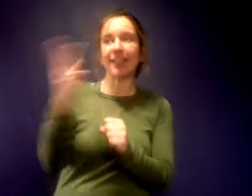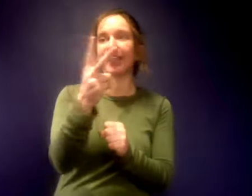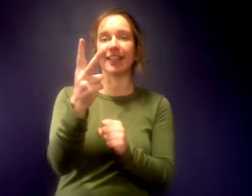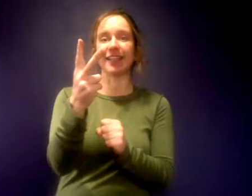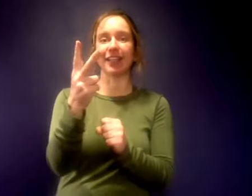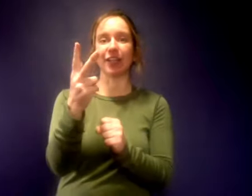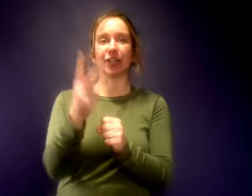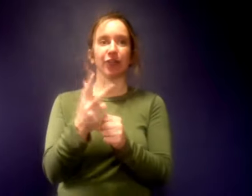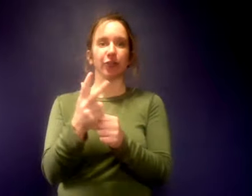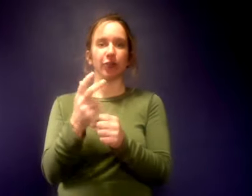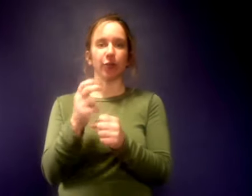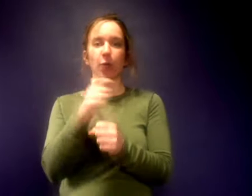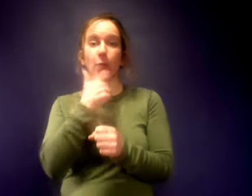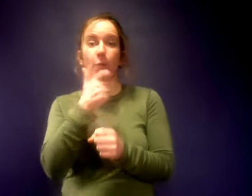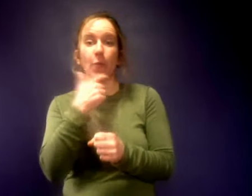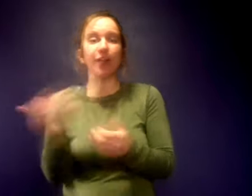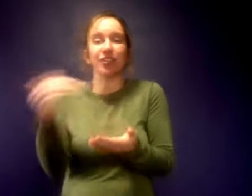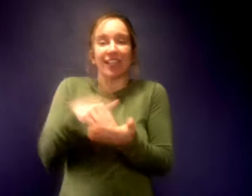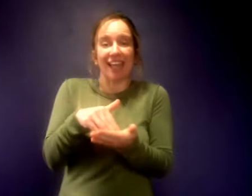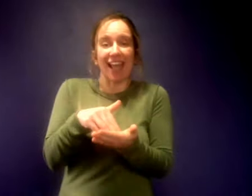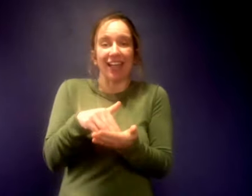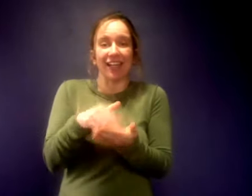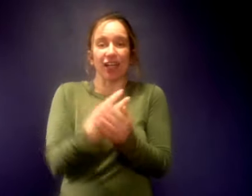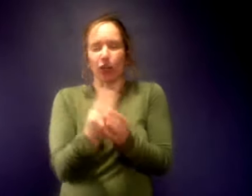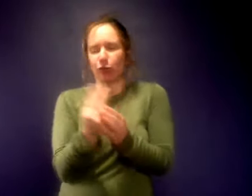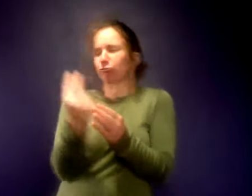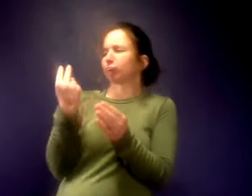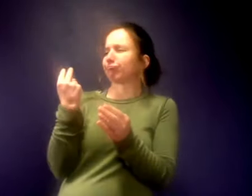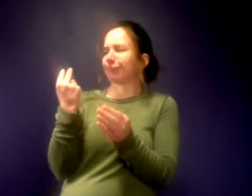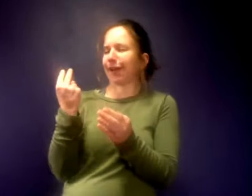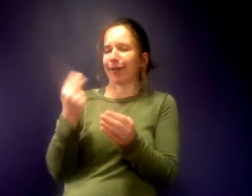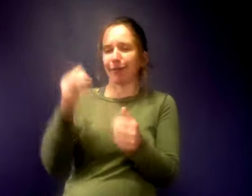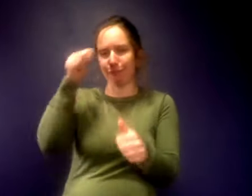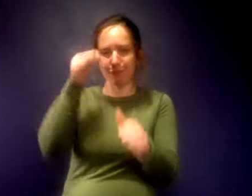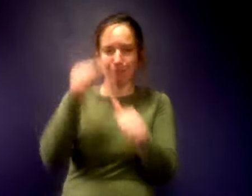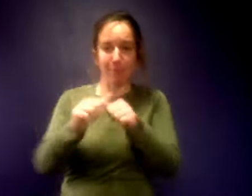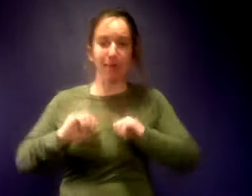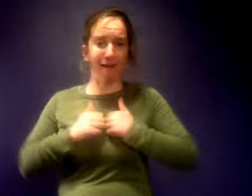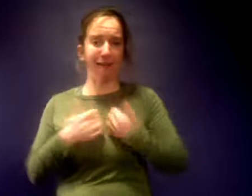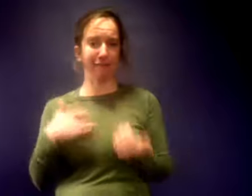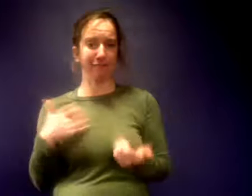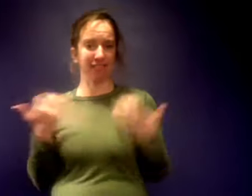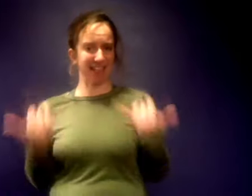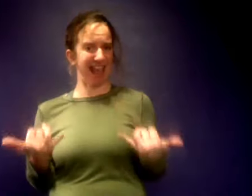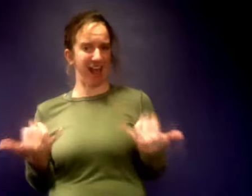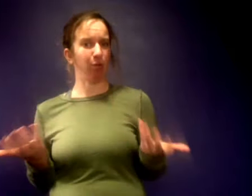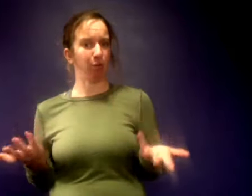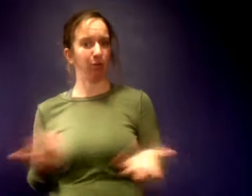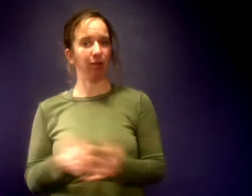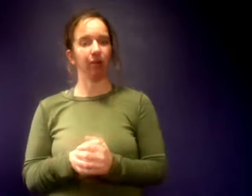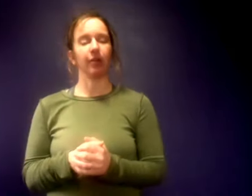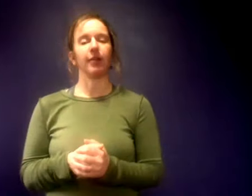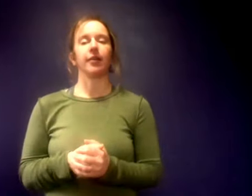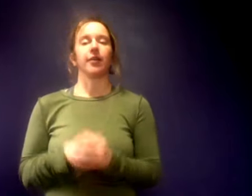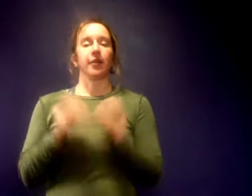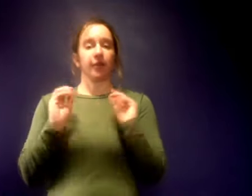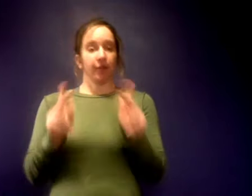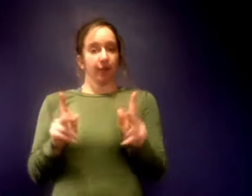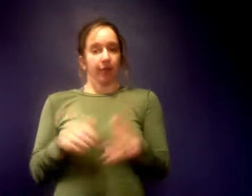So anyway, I think you have an idea. If you don't know the answer to any of the addition problems that we give you in the exercises,